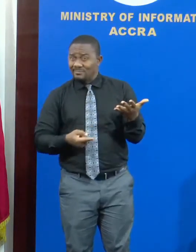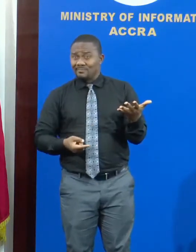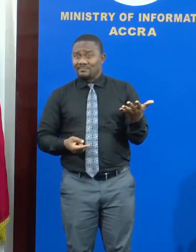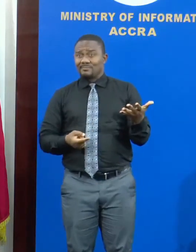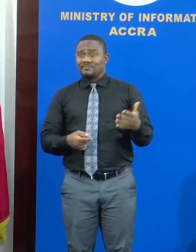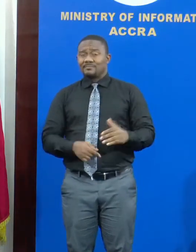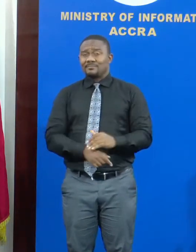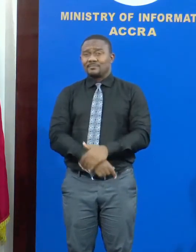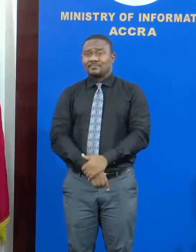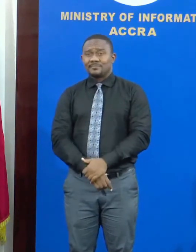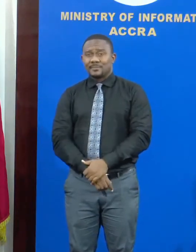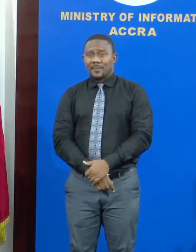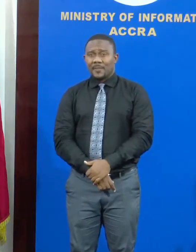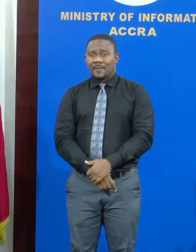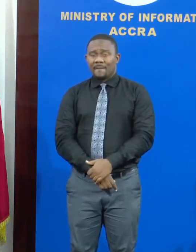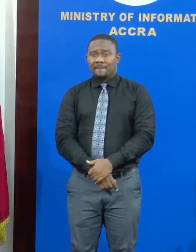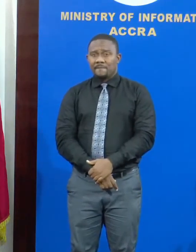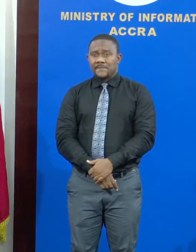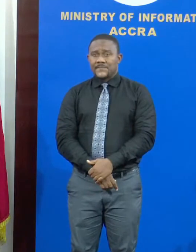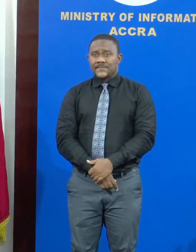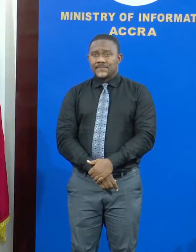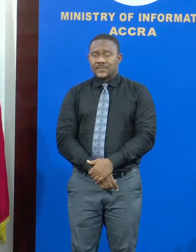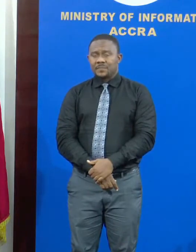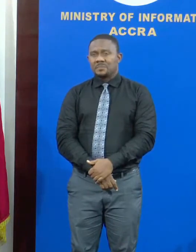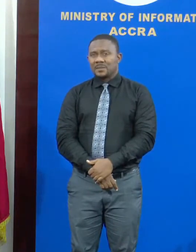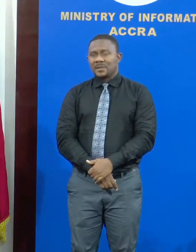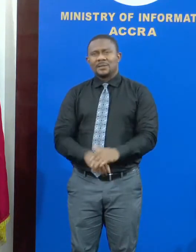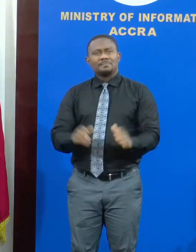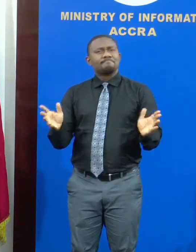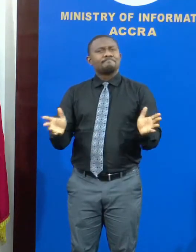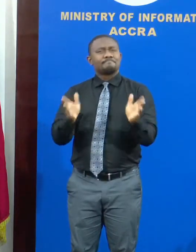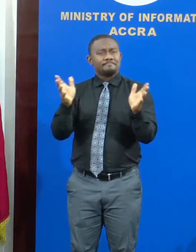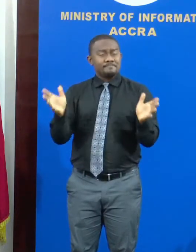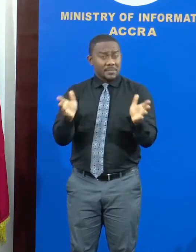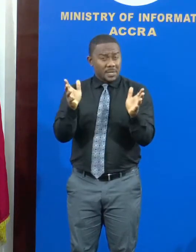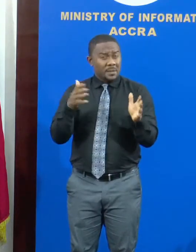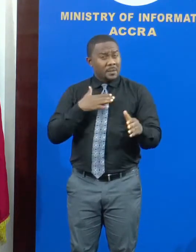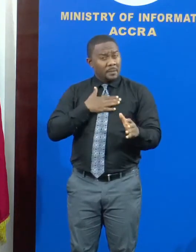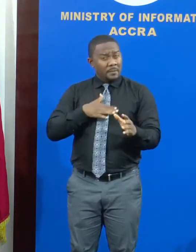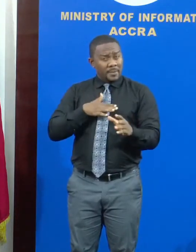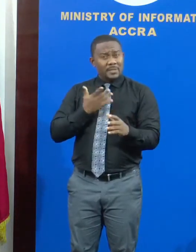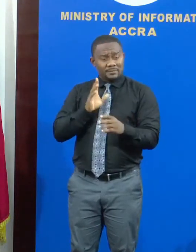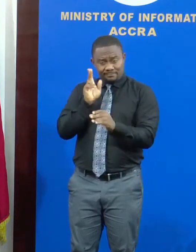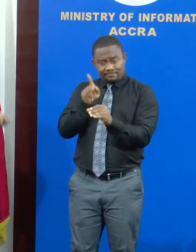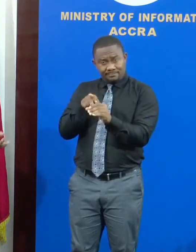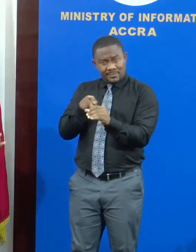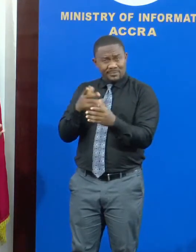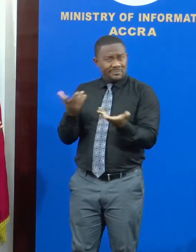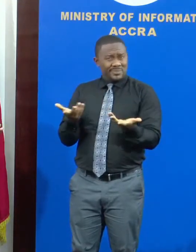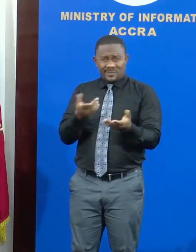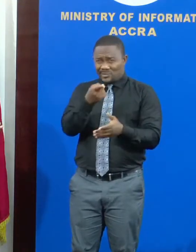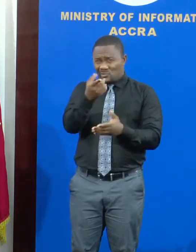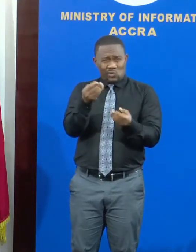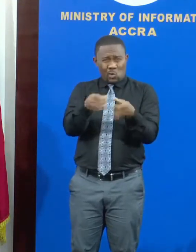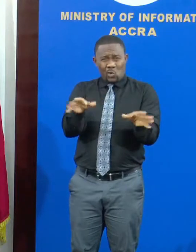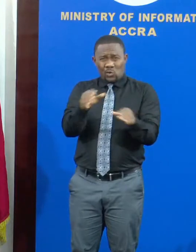access to these benefits. So I encourage everybody to participate in this exercise. It doesn't cost you anything,